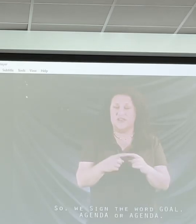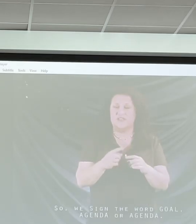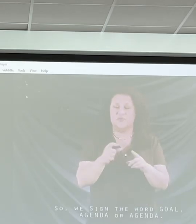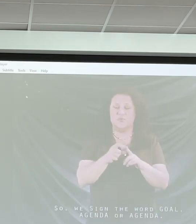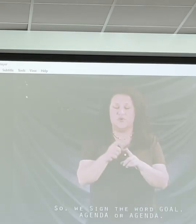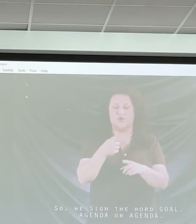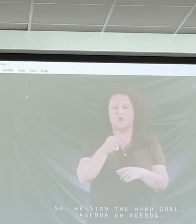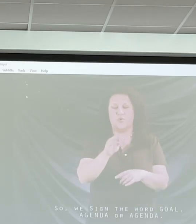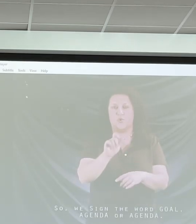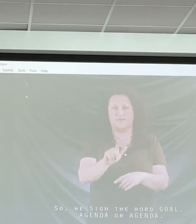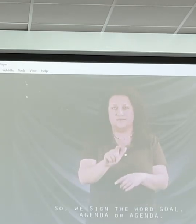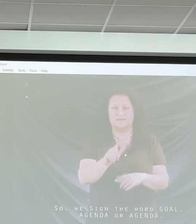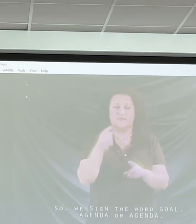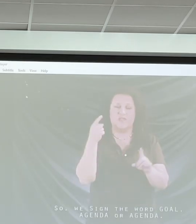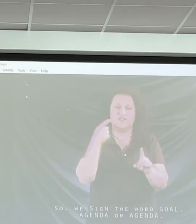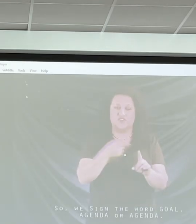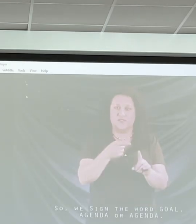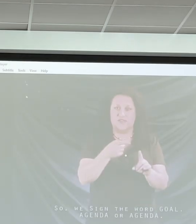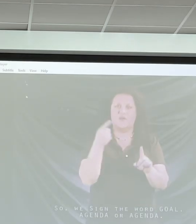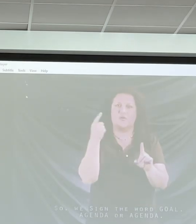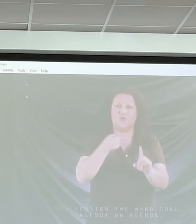the word goal. Agenda or agenda.